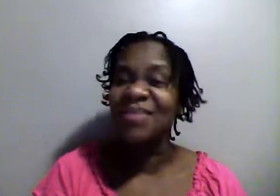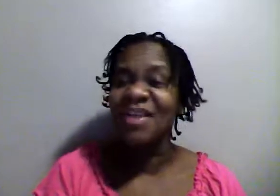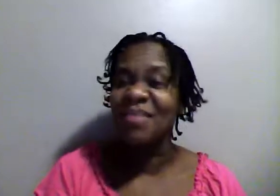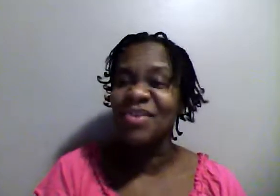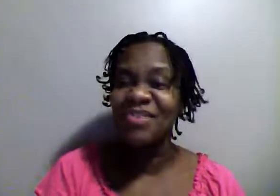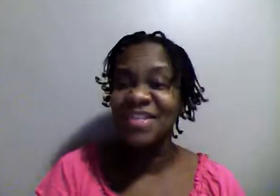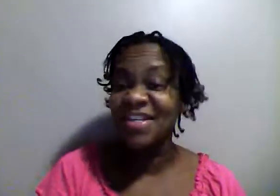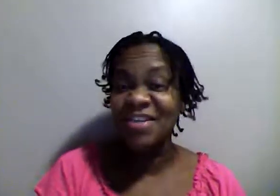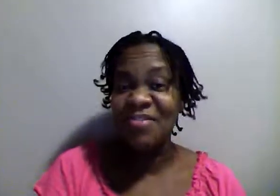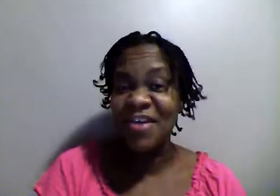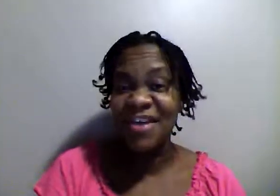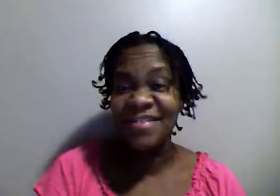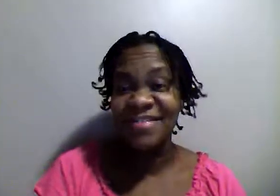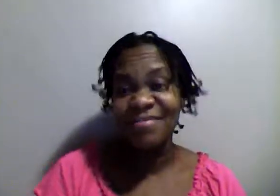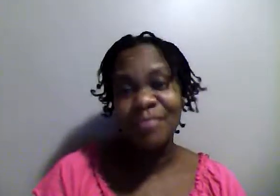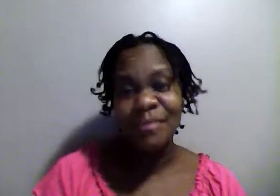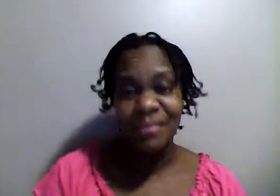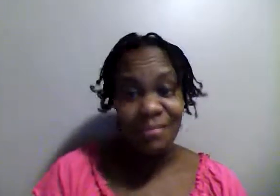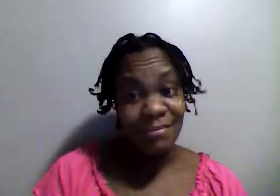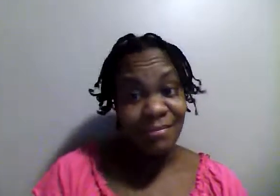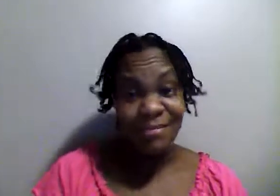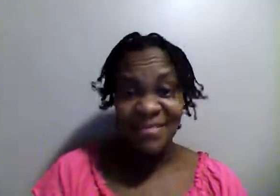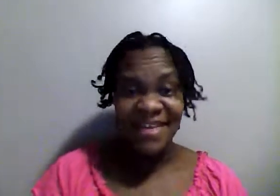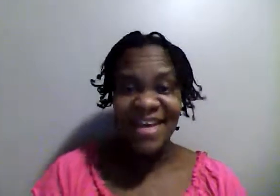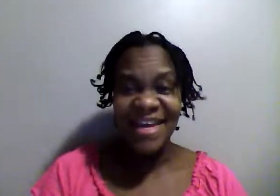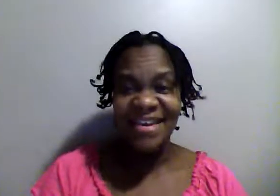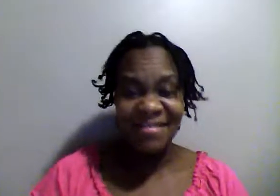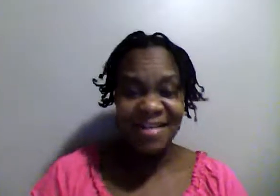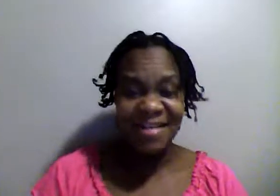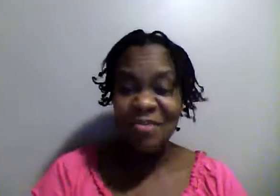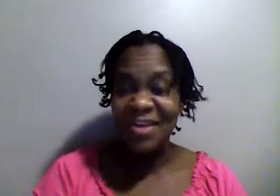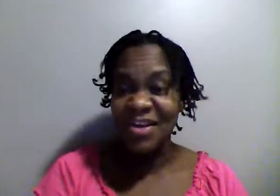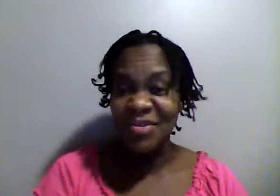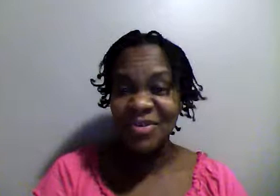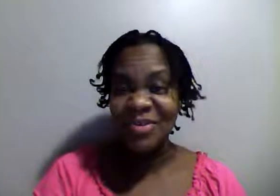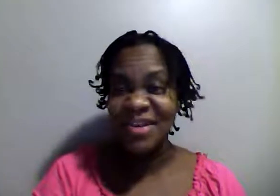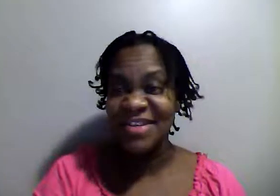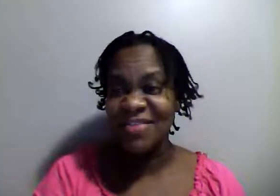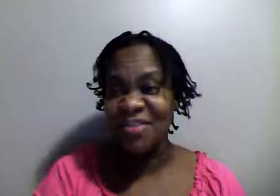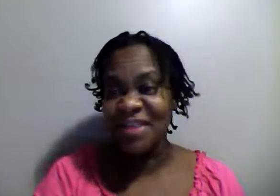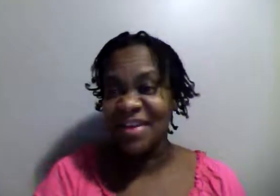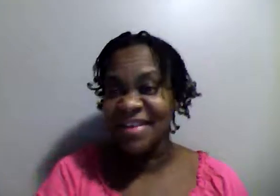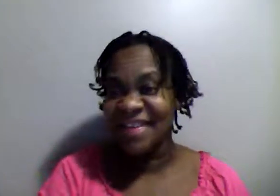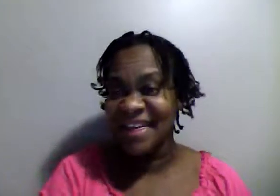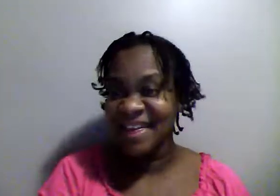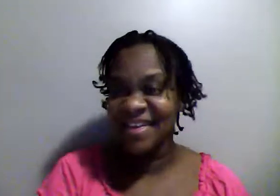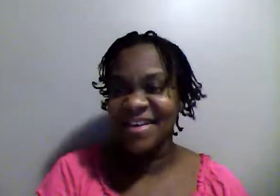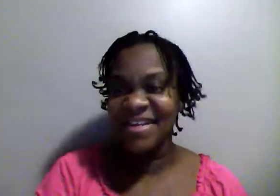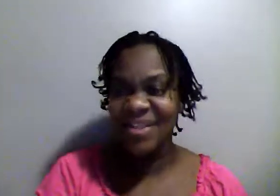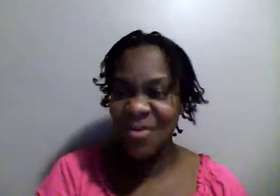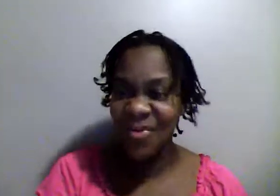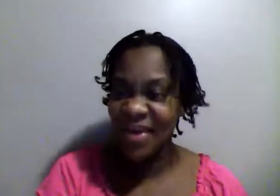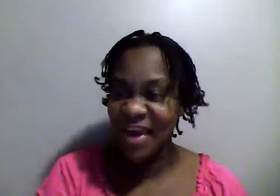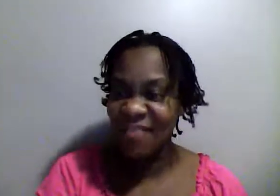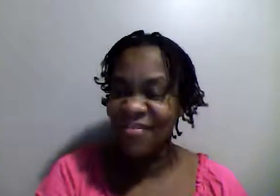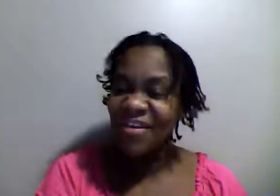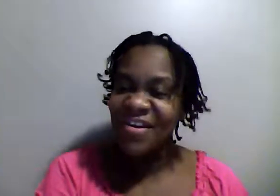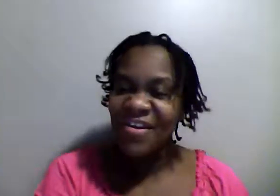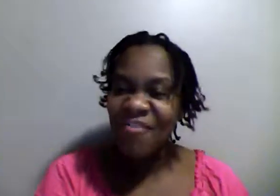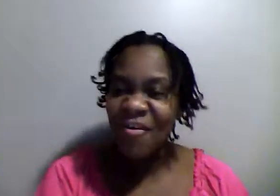I'm interested in growing in, then they don't really grow so easy for me because they only have 4 months